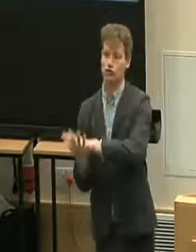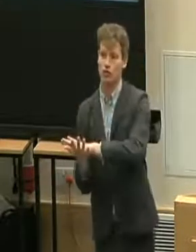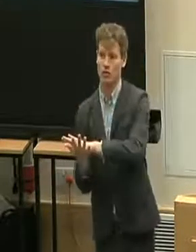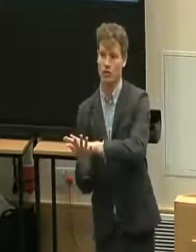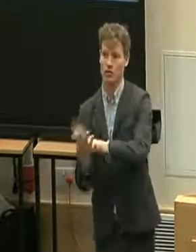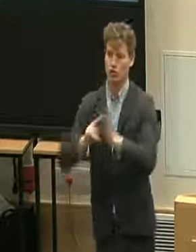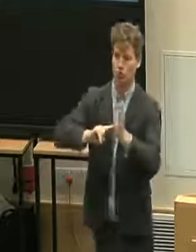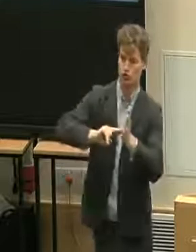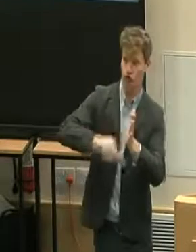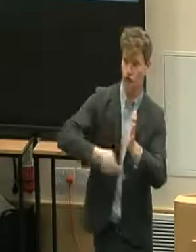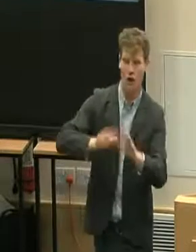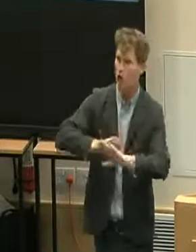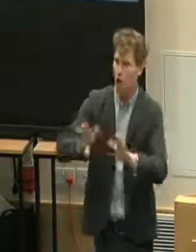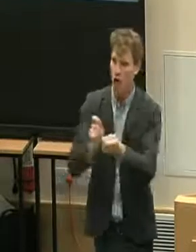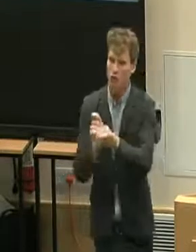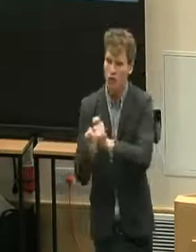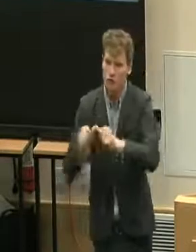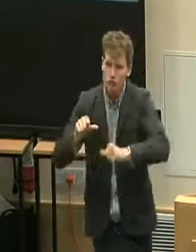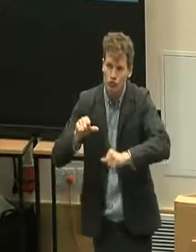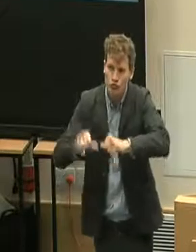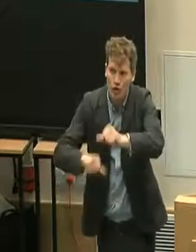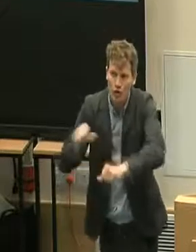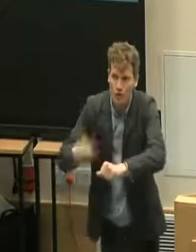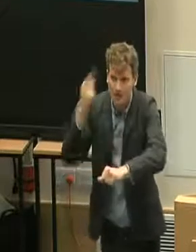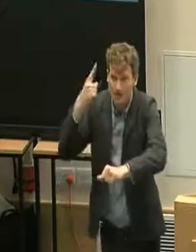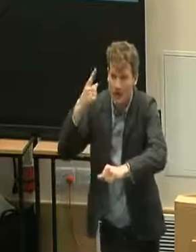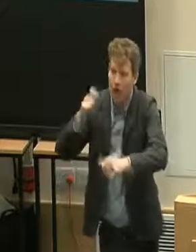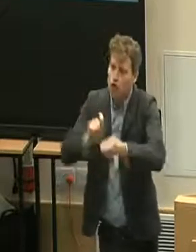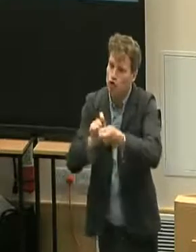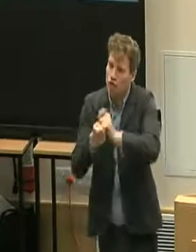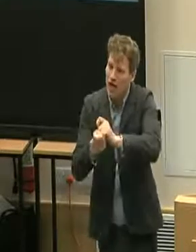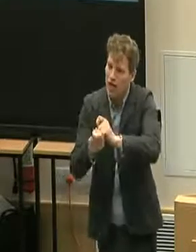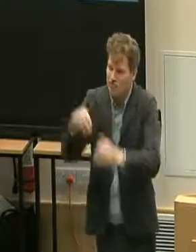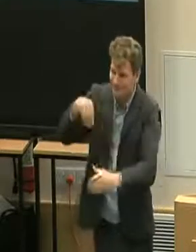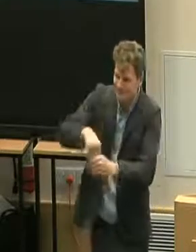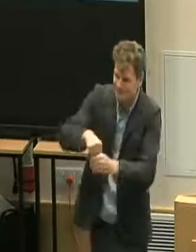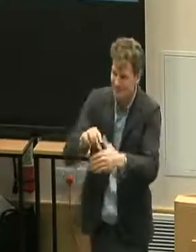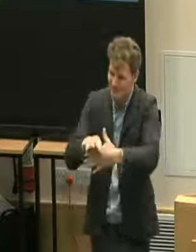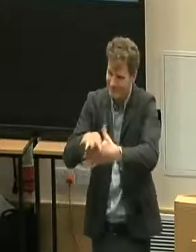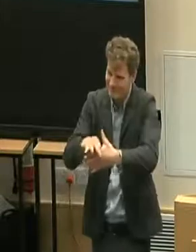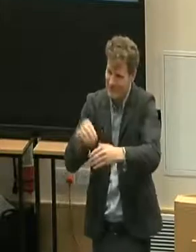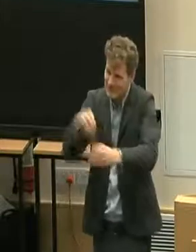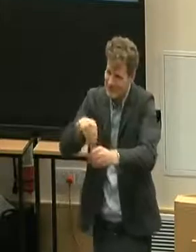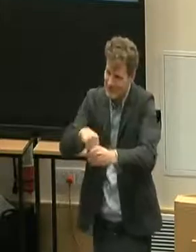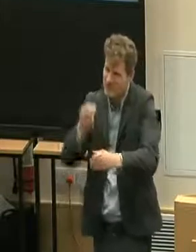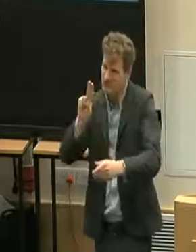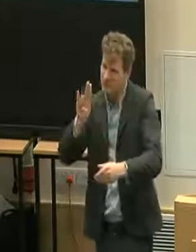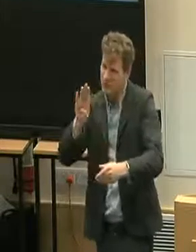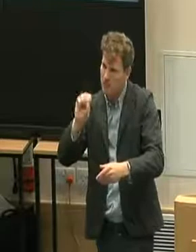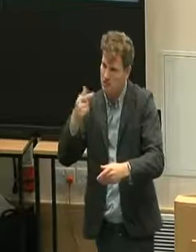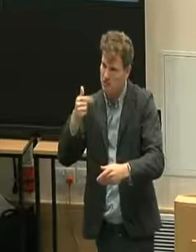process alone, but changes substance. In our cultures, changing substance